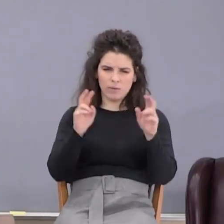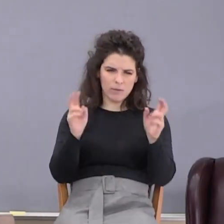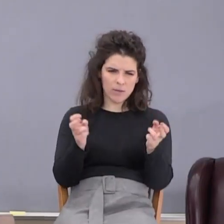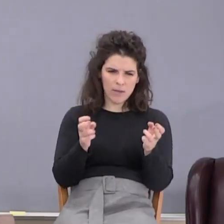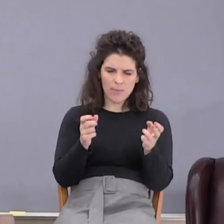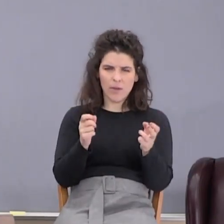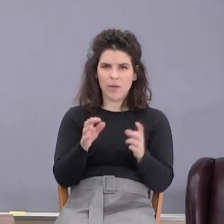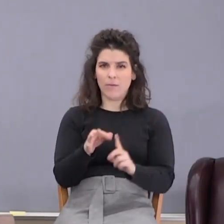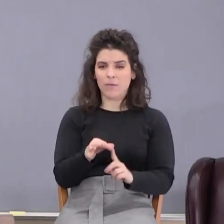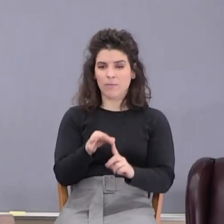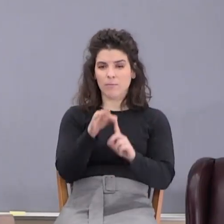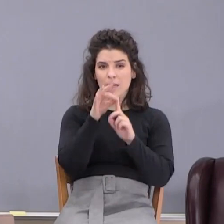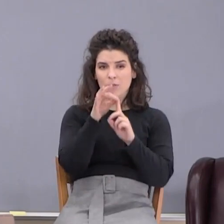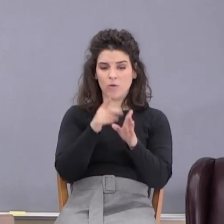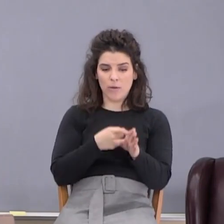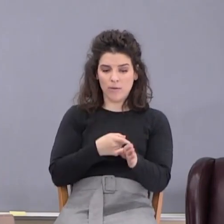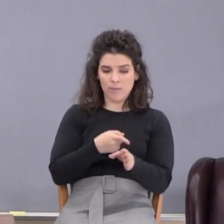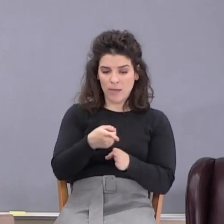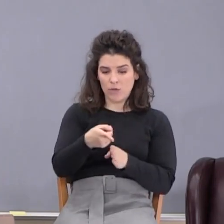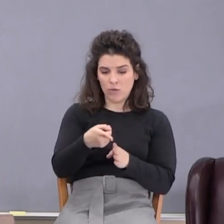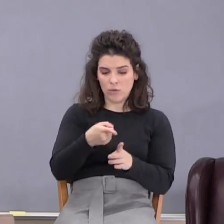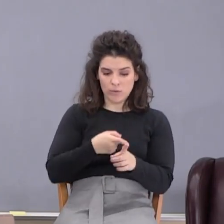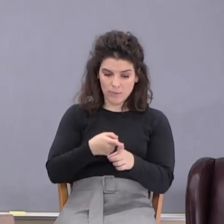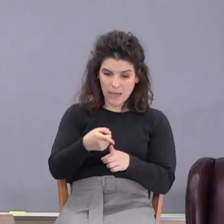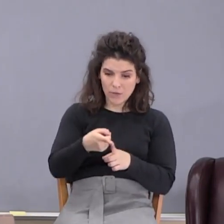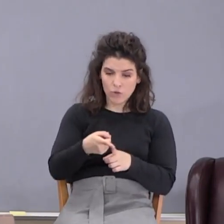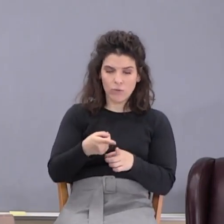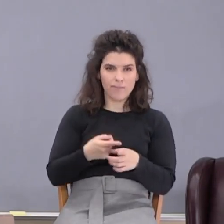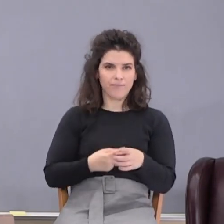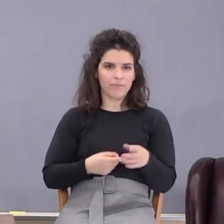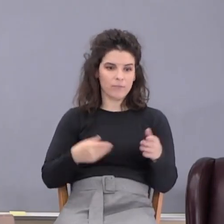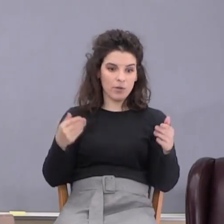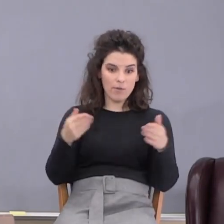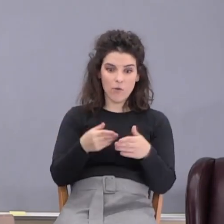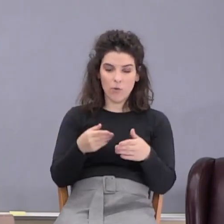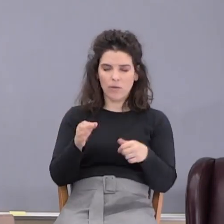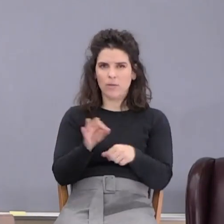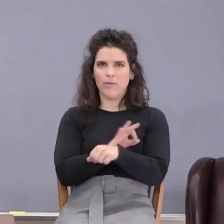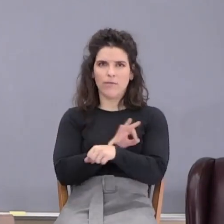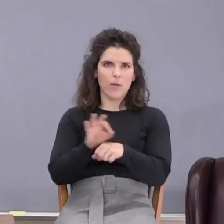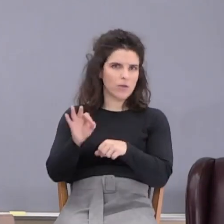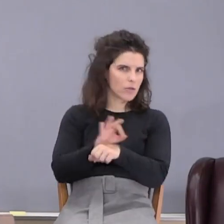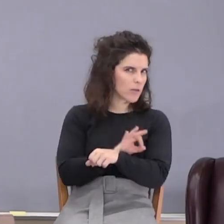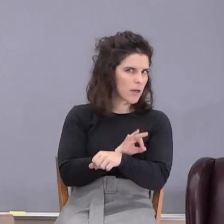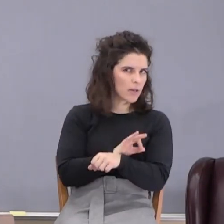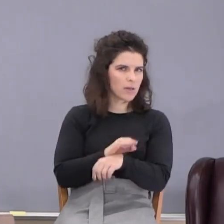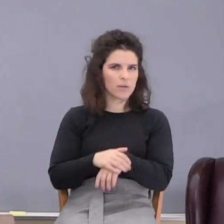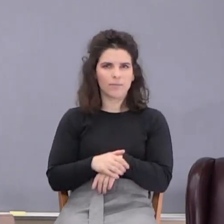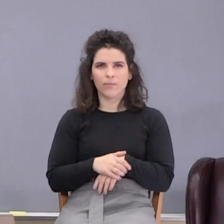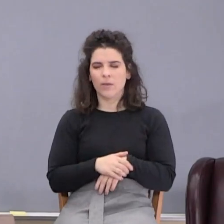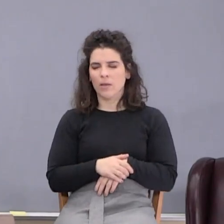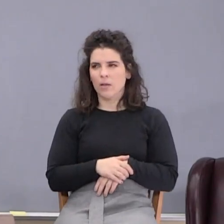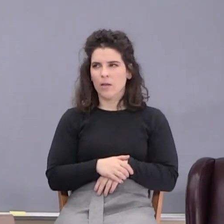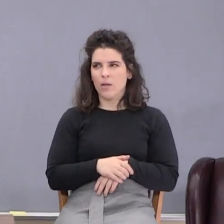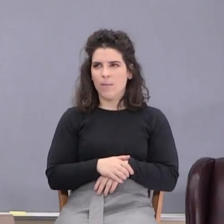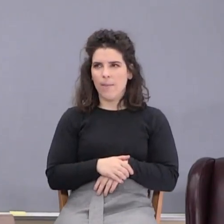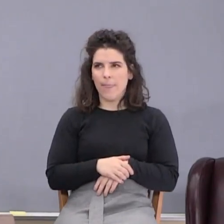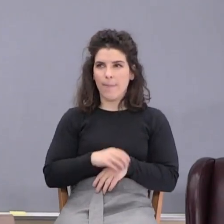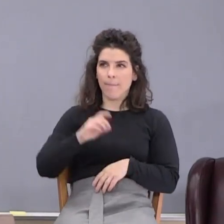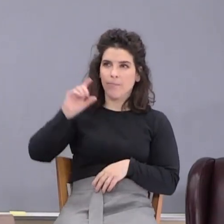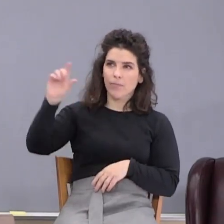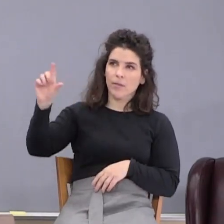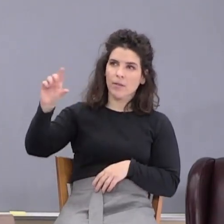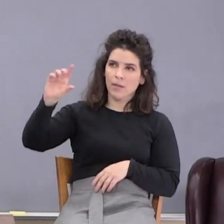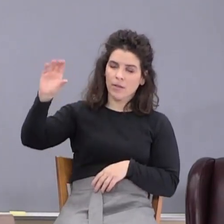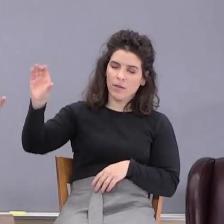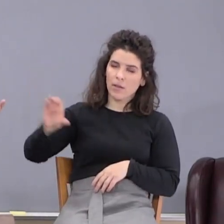of specialization. There's the issue of functionality. In other words, the sun